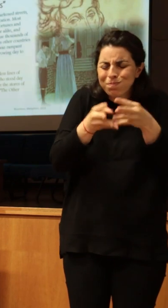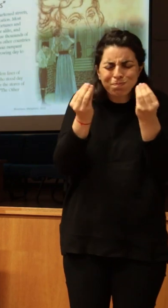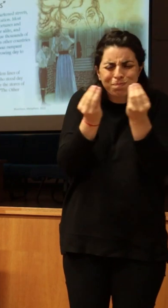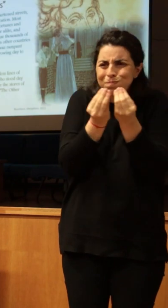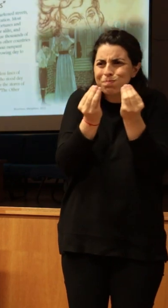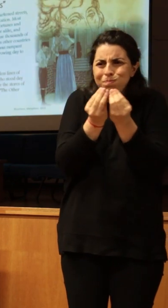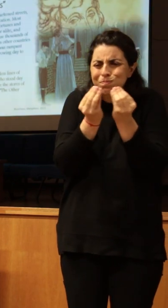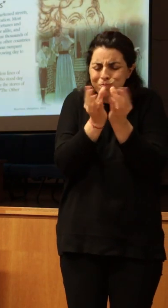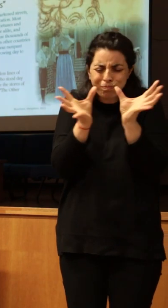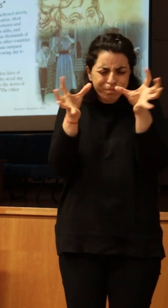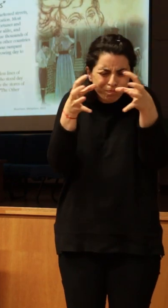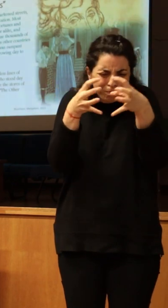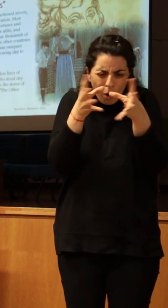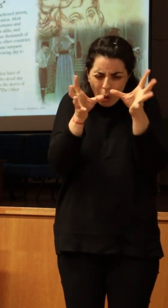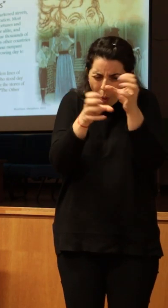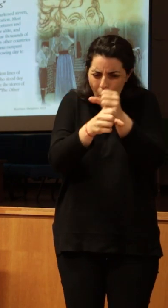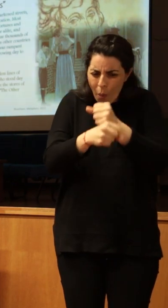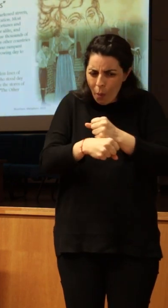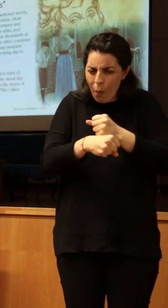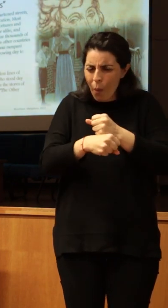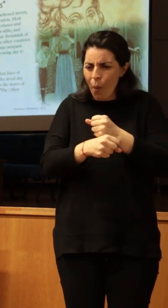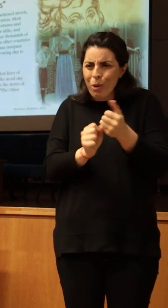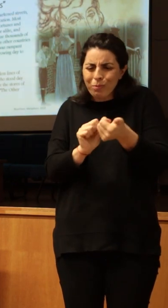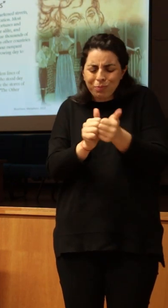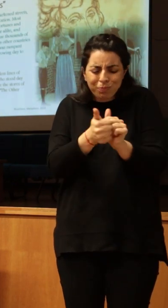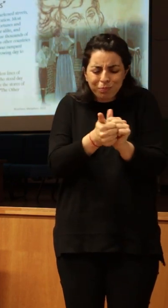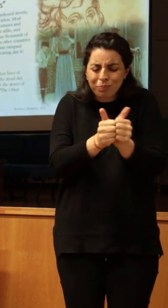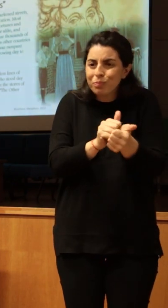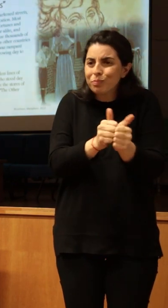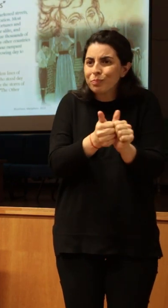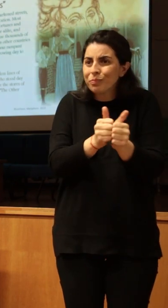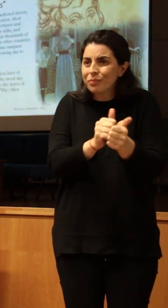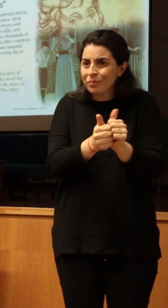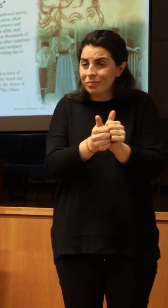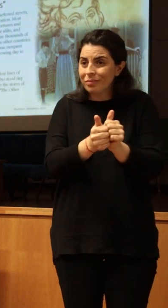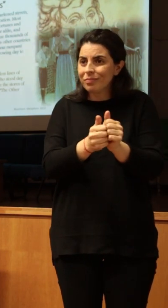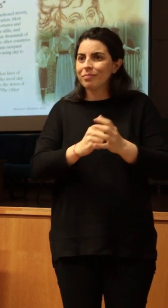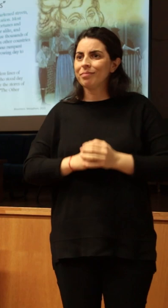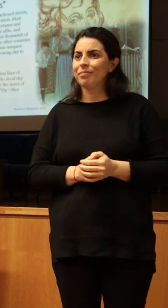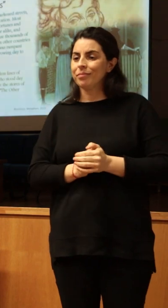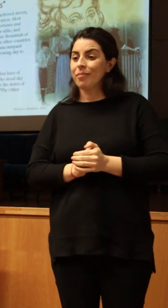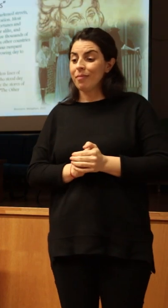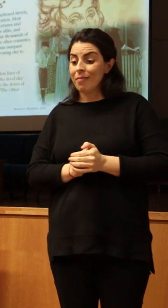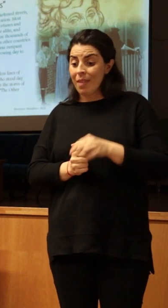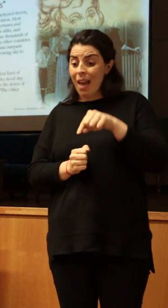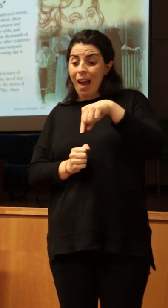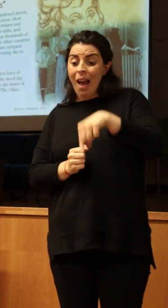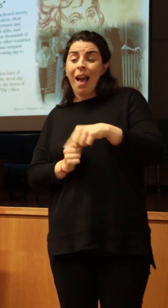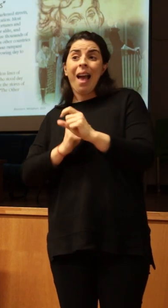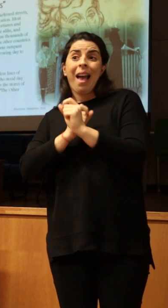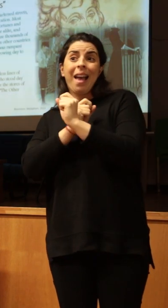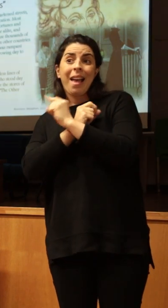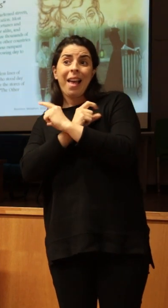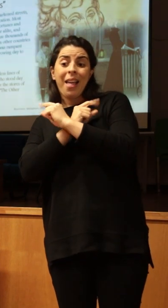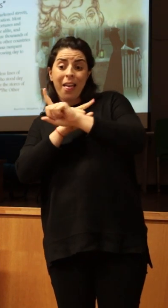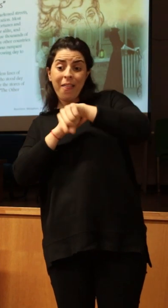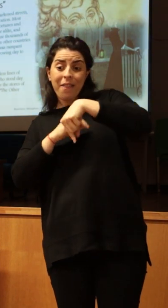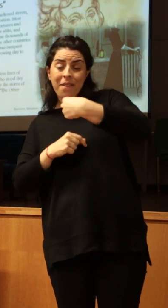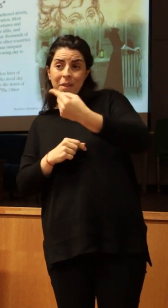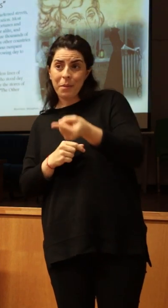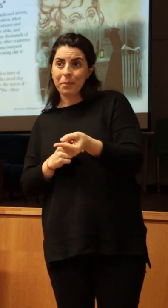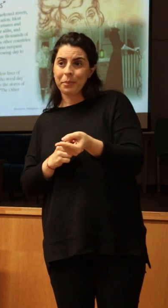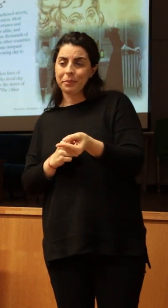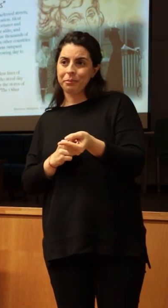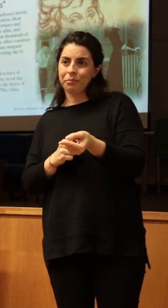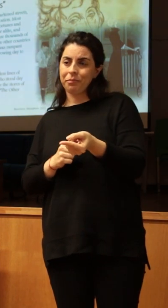And then there was a rampant flu, Spanish flu in Austria right after the war ended. Y también después hubo,